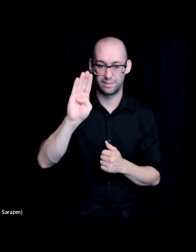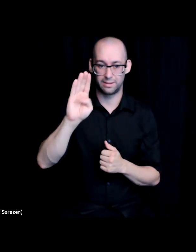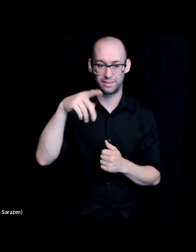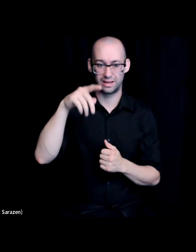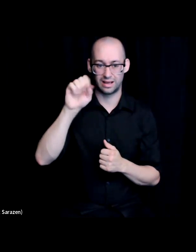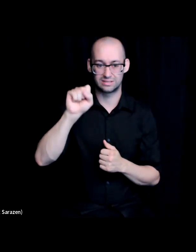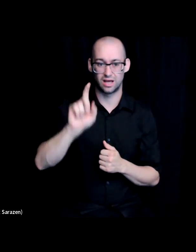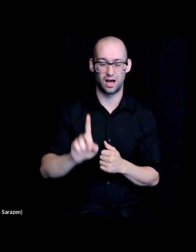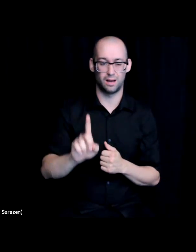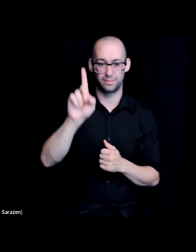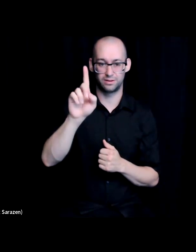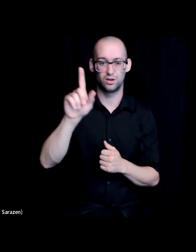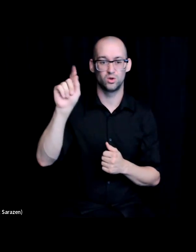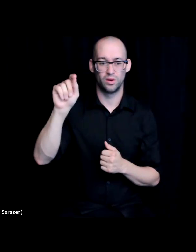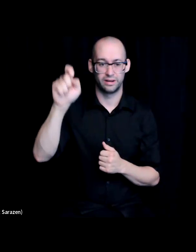20 megabits down.